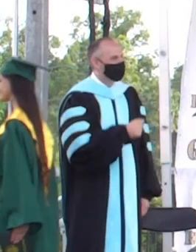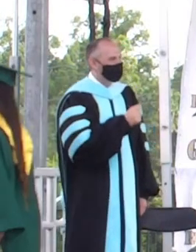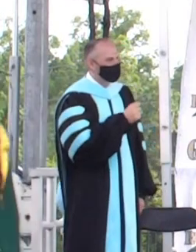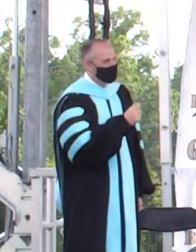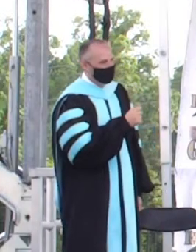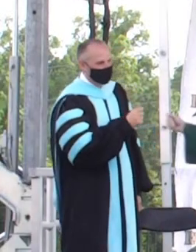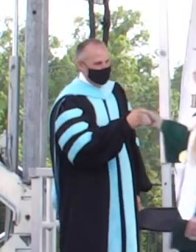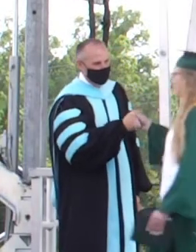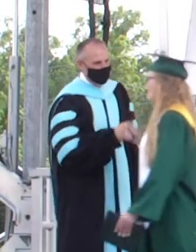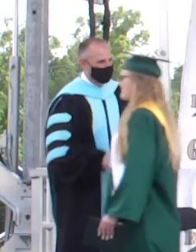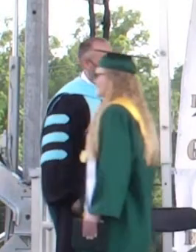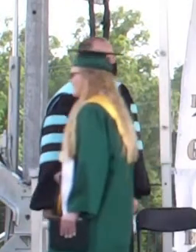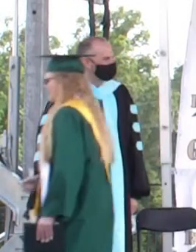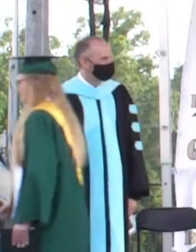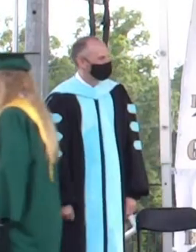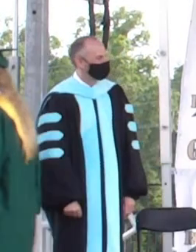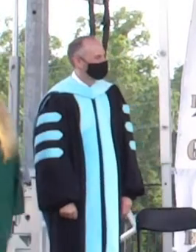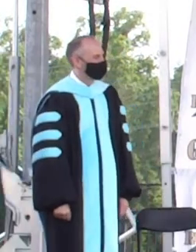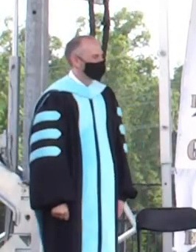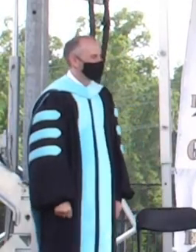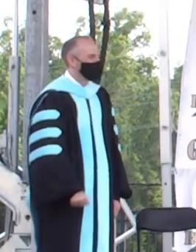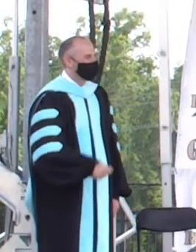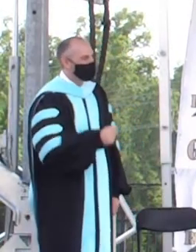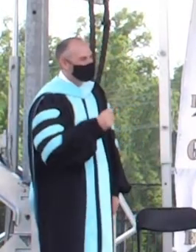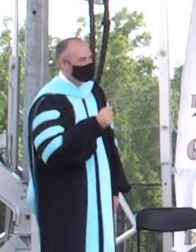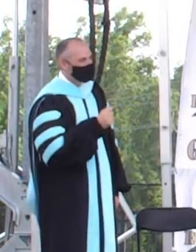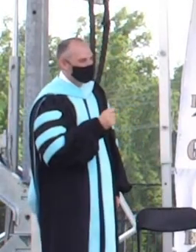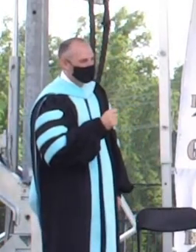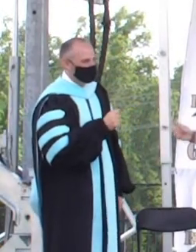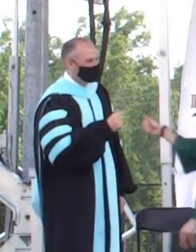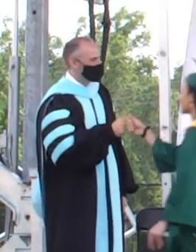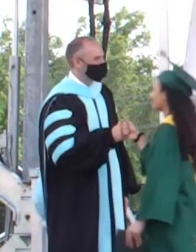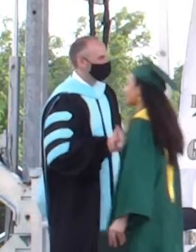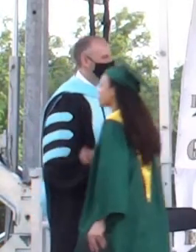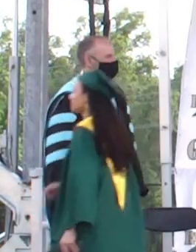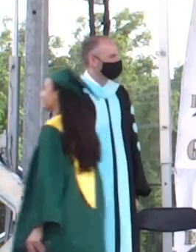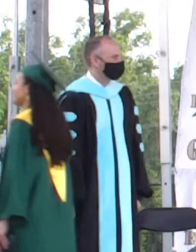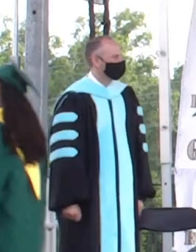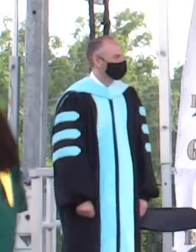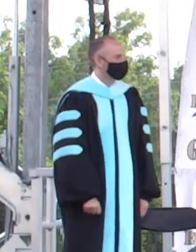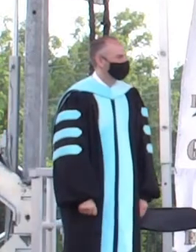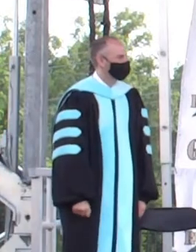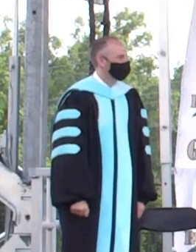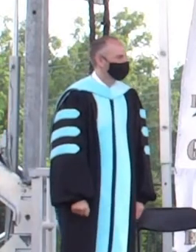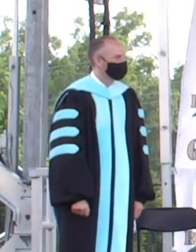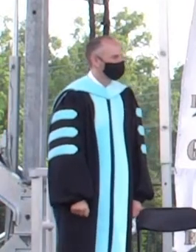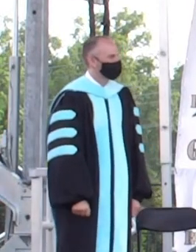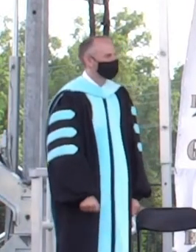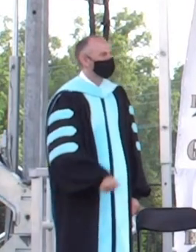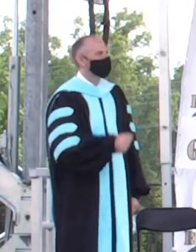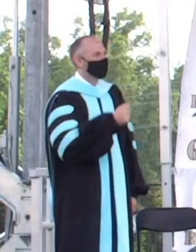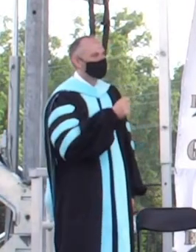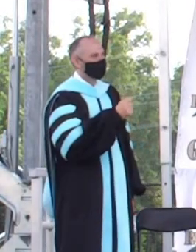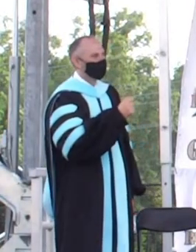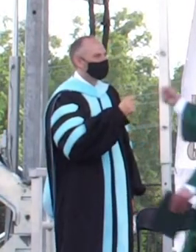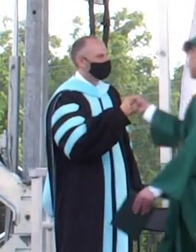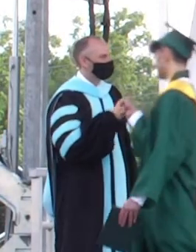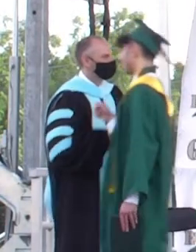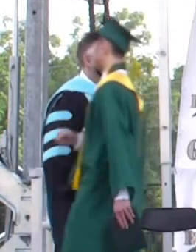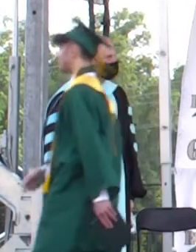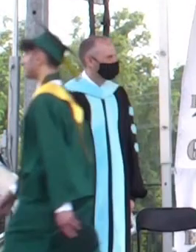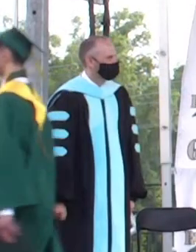Anna Seville, honor graduate. Luca Jakia Schwartz, honor graduate. Kaylee Grace